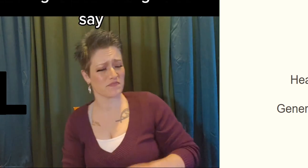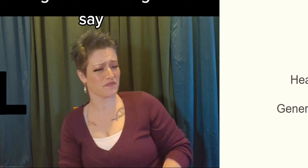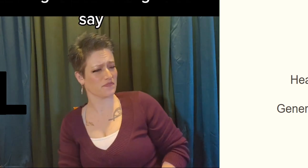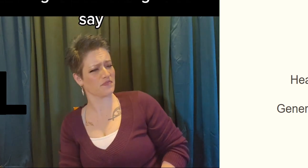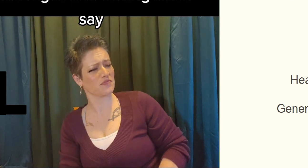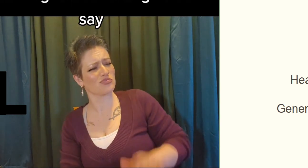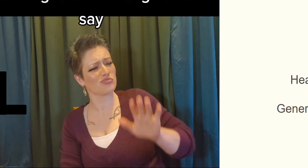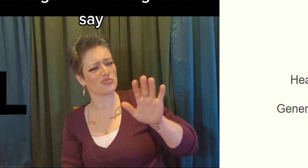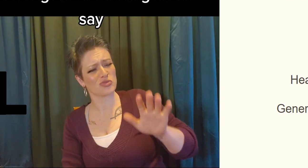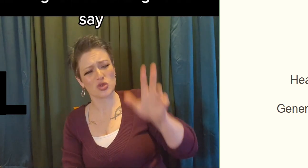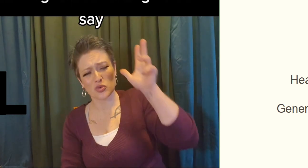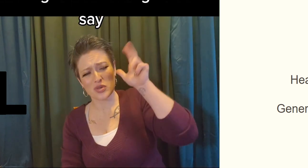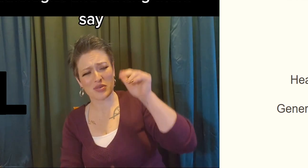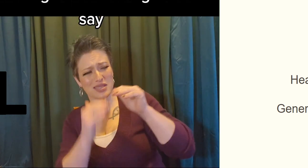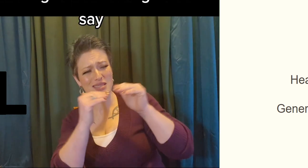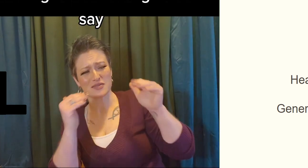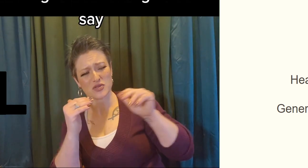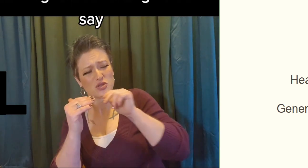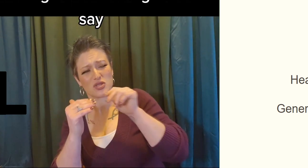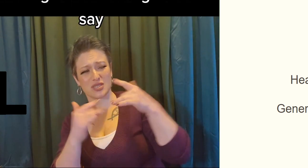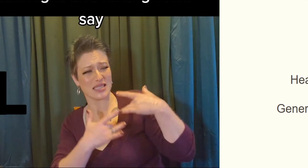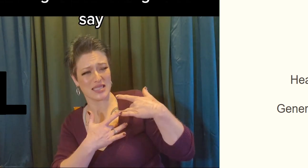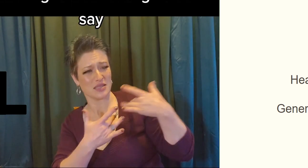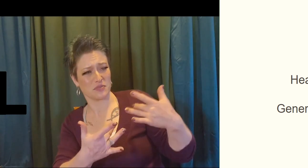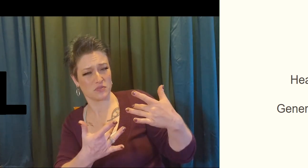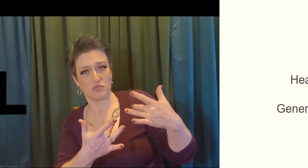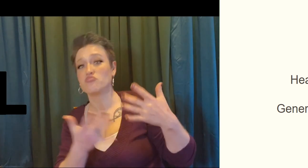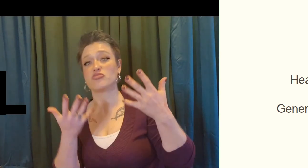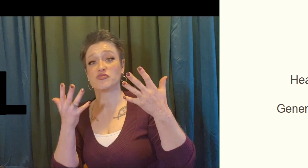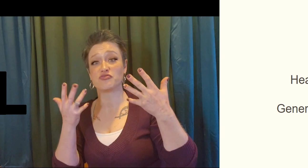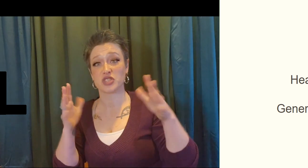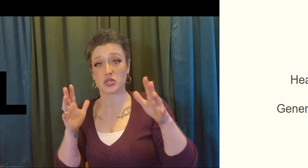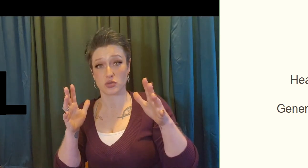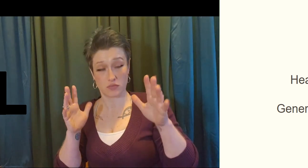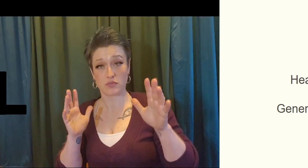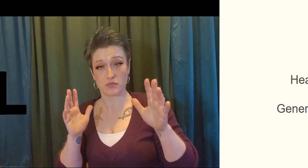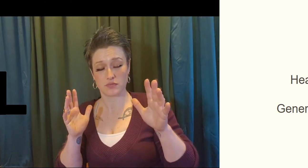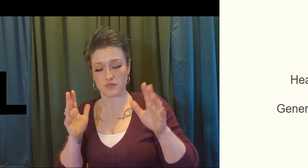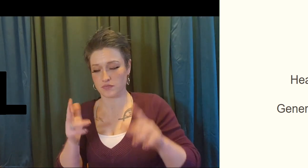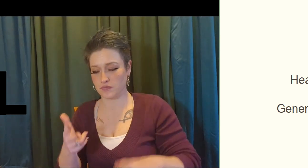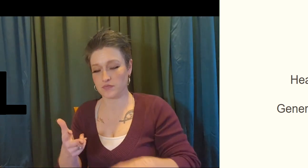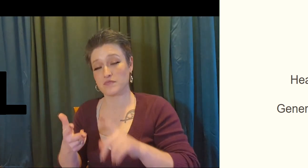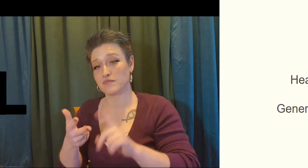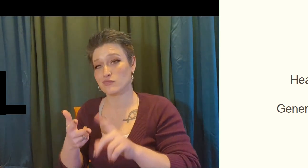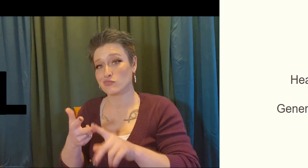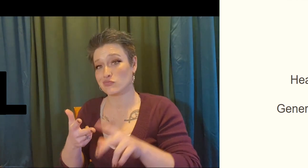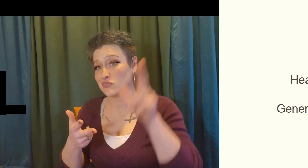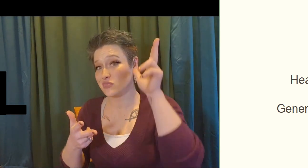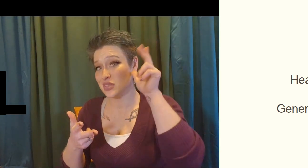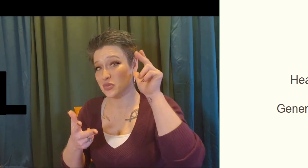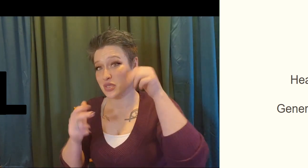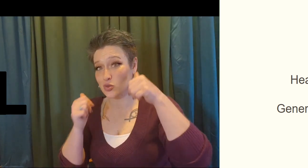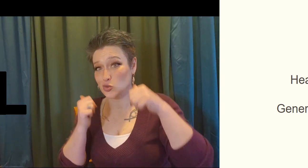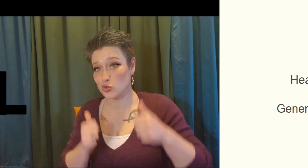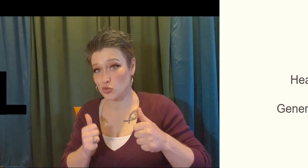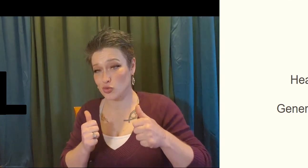experienced going to the audiologist and having them say, your hearing level isn't typical. That's it.